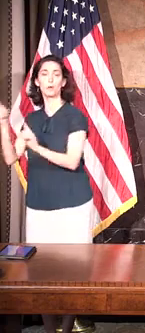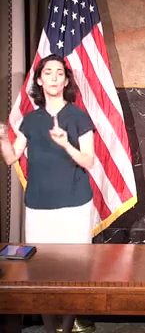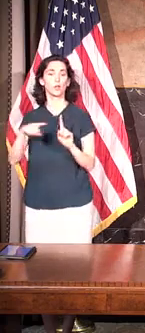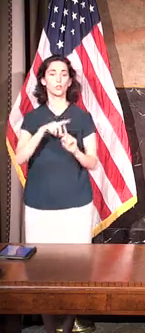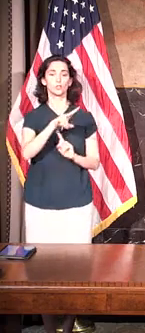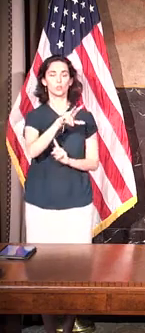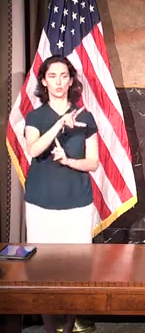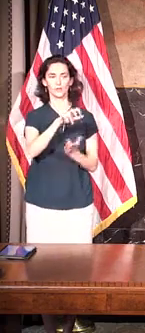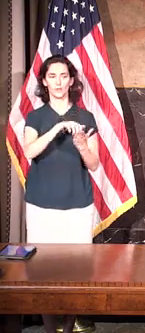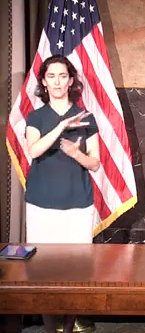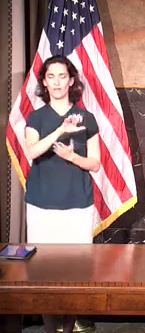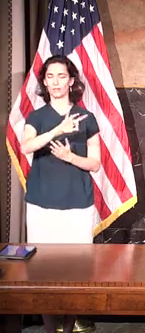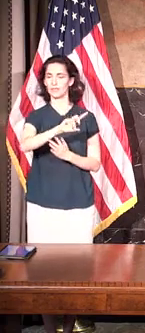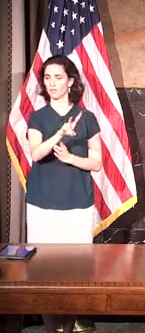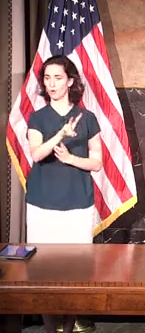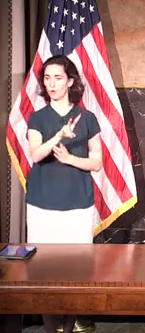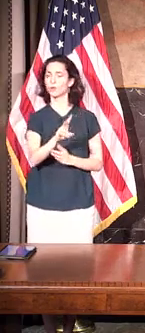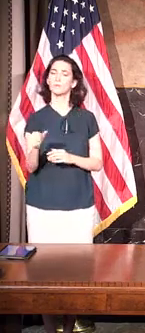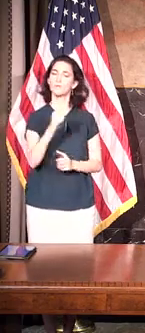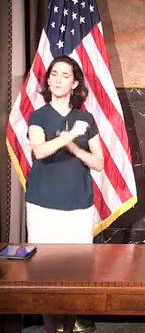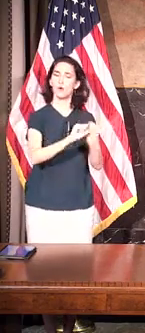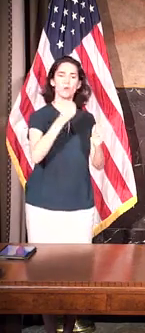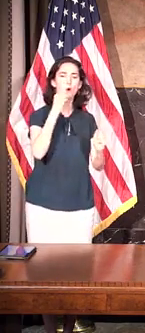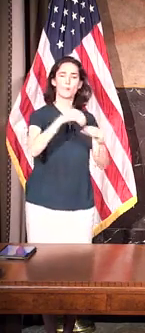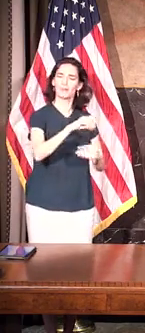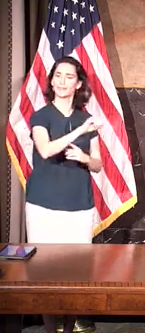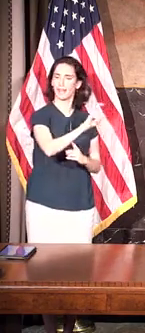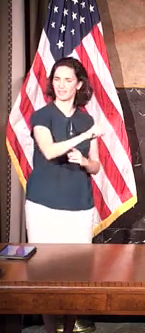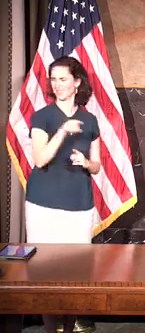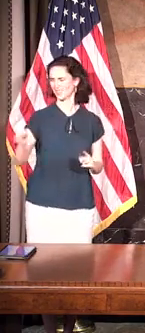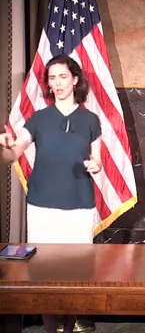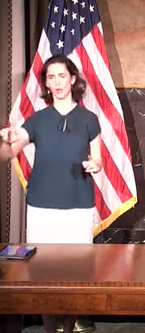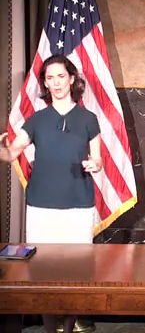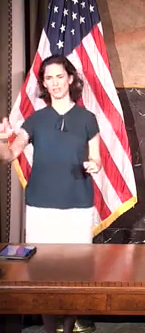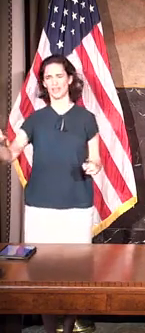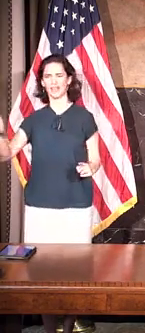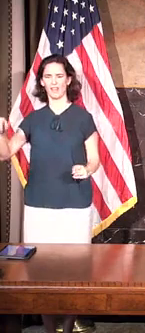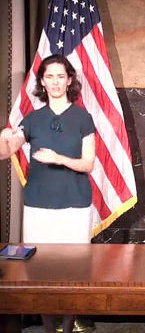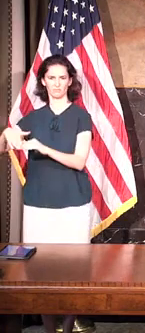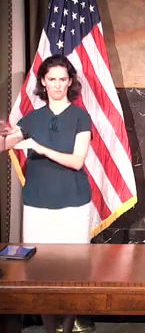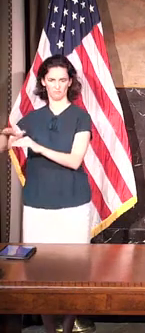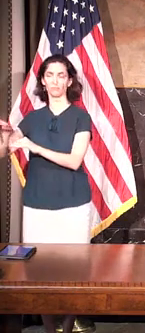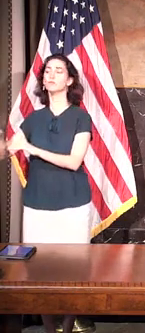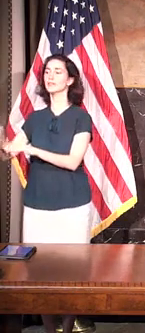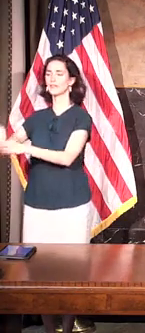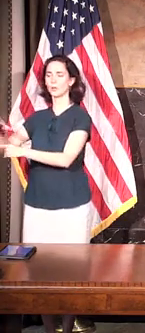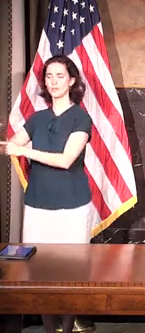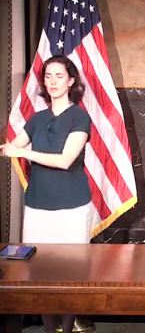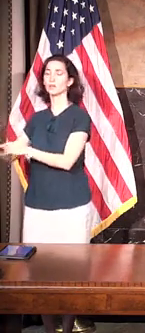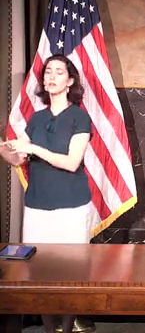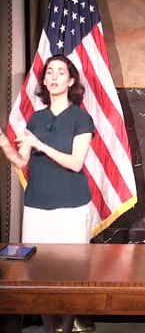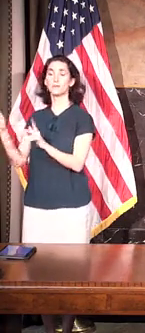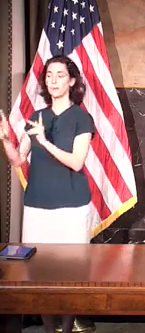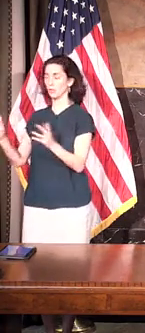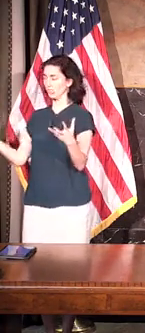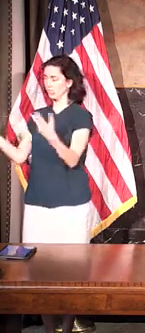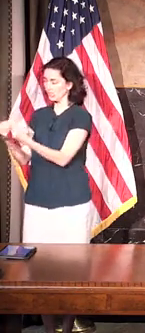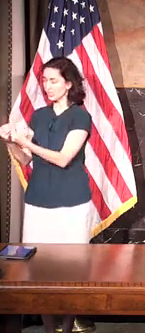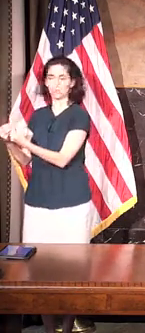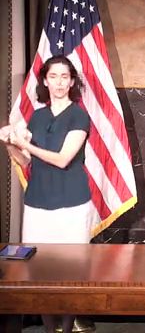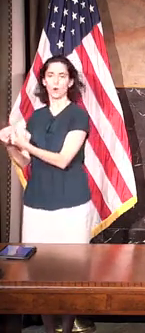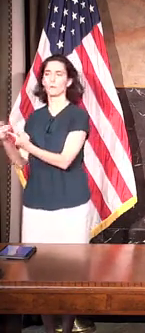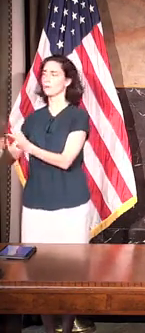being sheltered in Texas hotels. All of these shelters are non-congregant shelters,